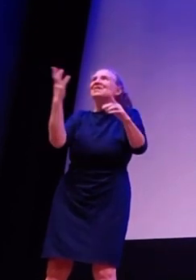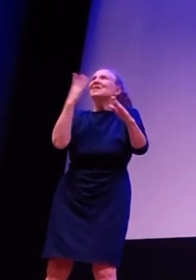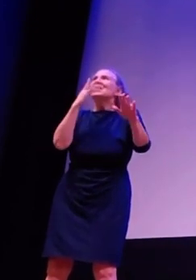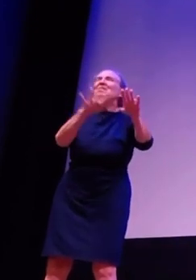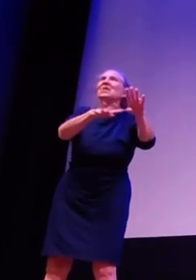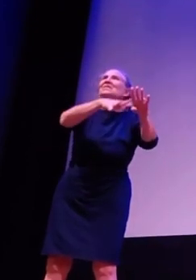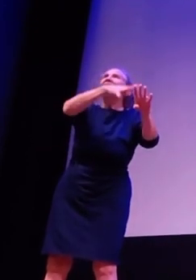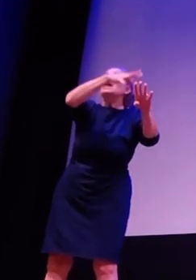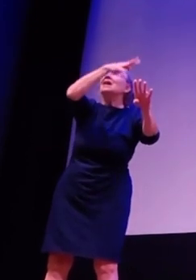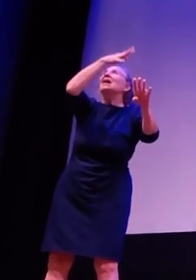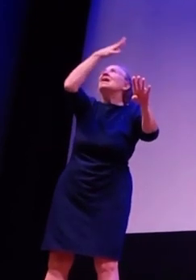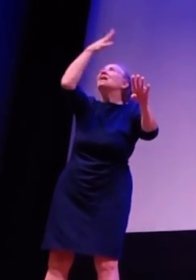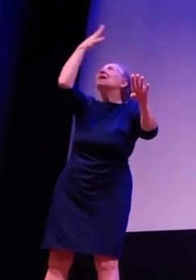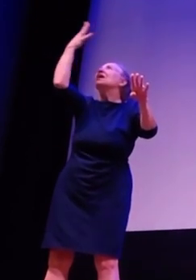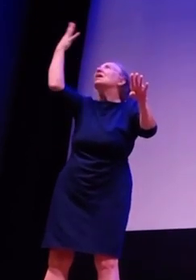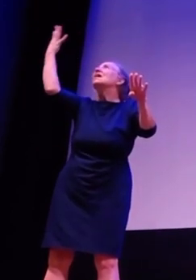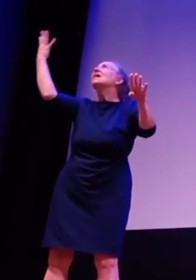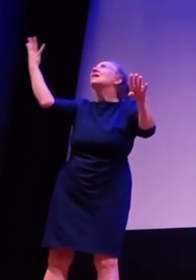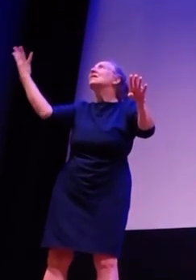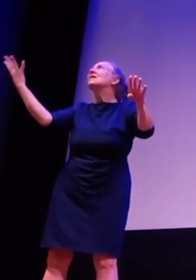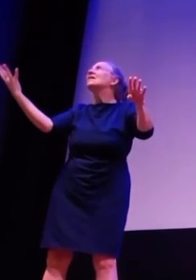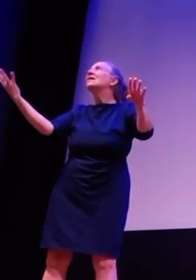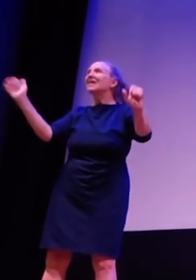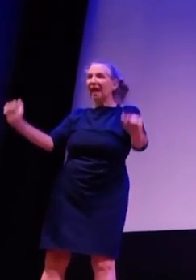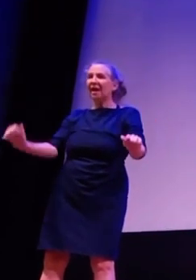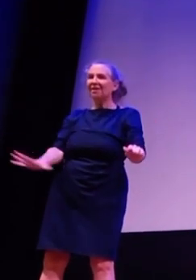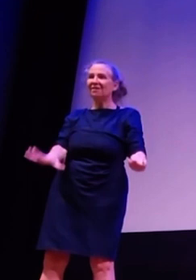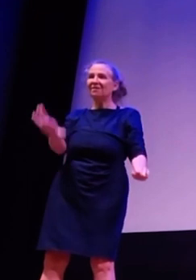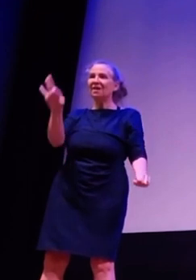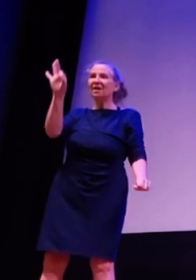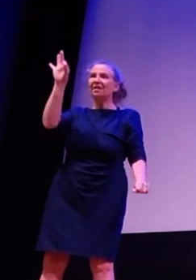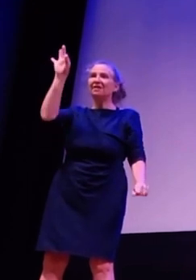highway to be found,